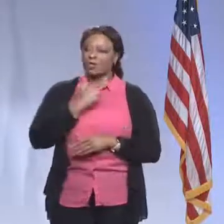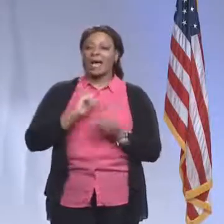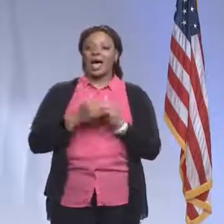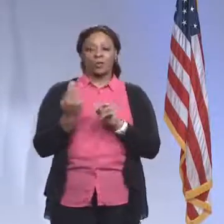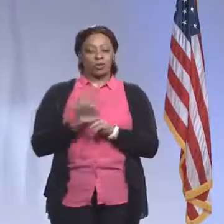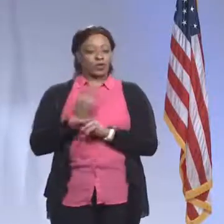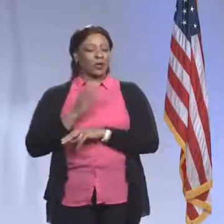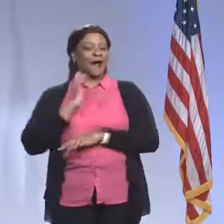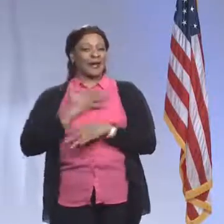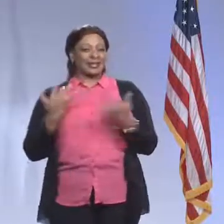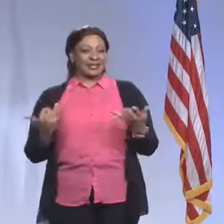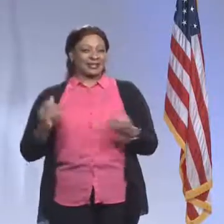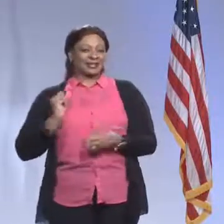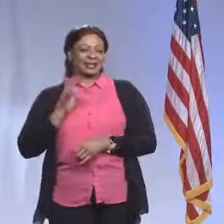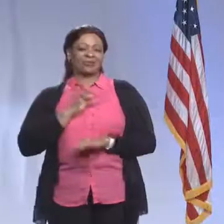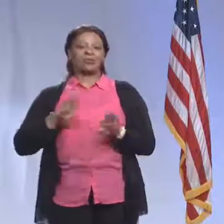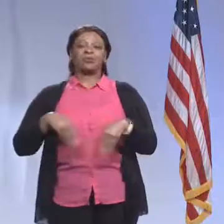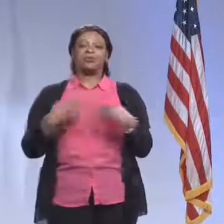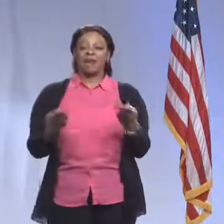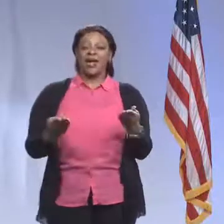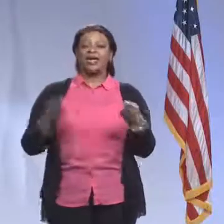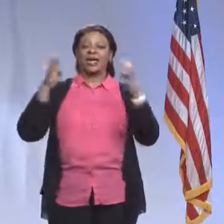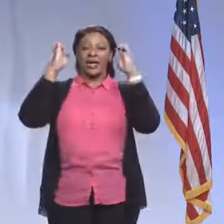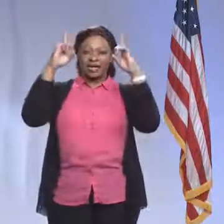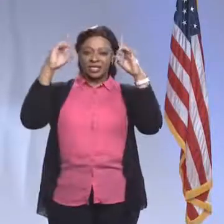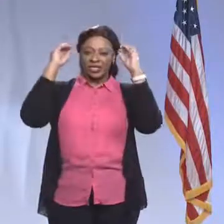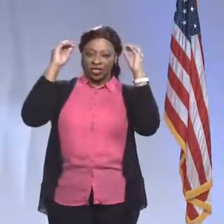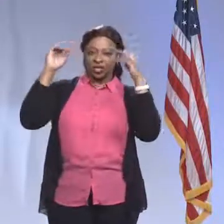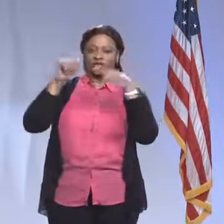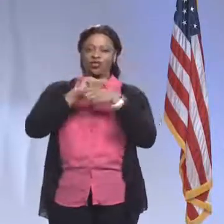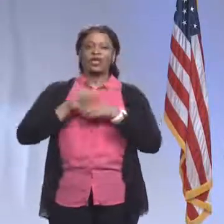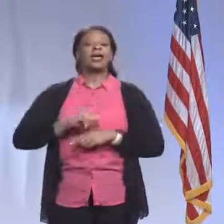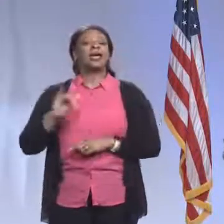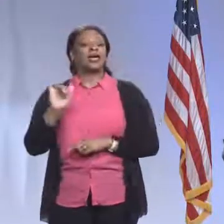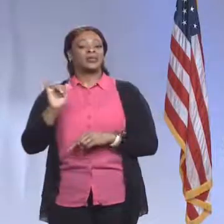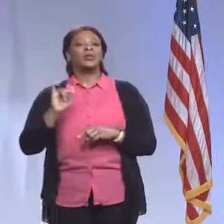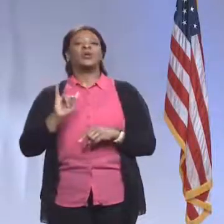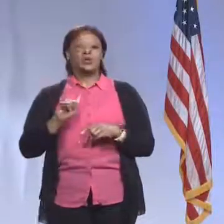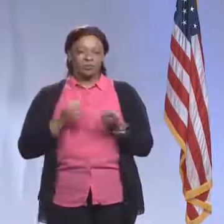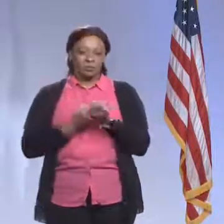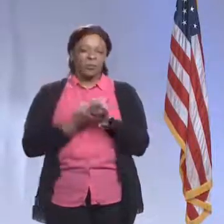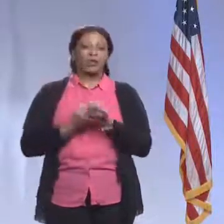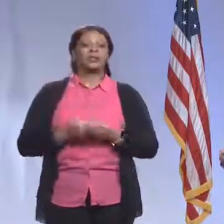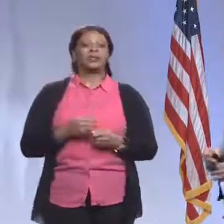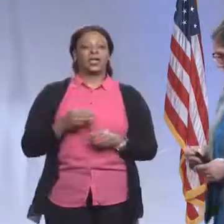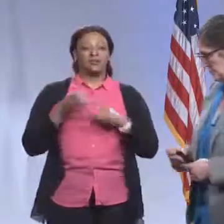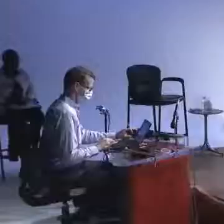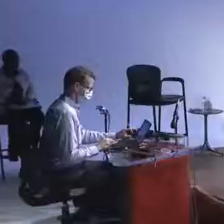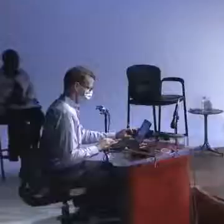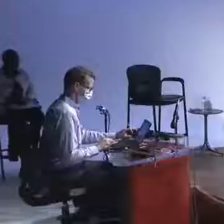our existing staff to provide education and support as well as enforcement.